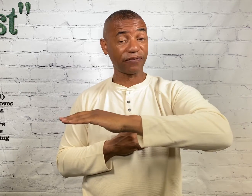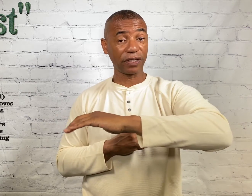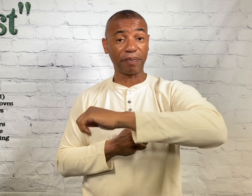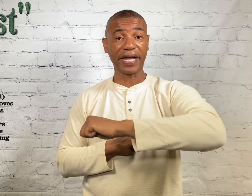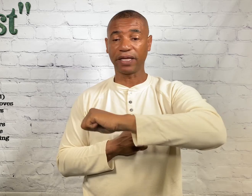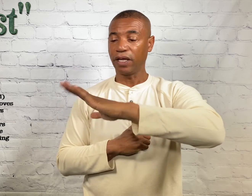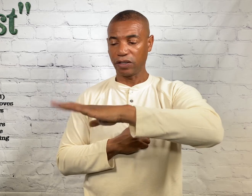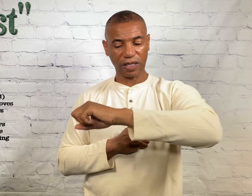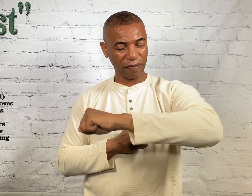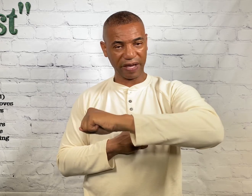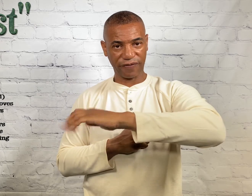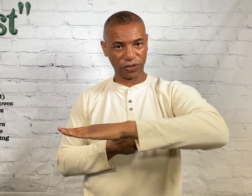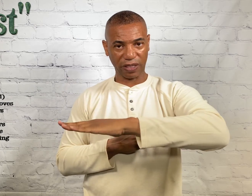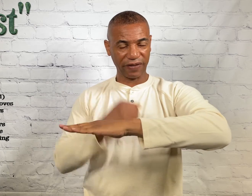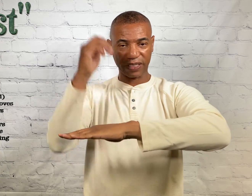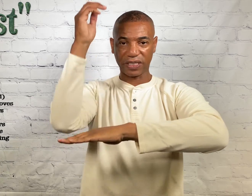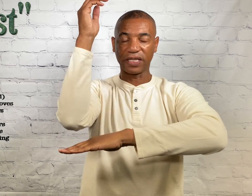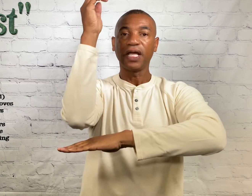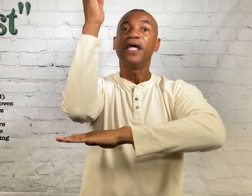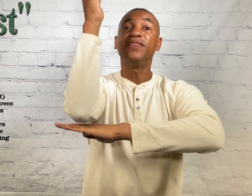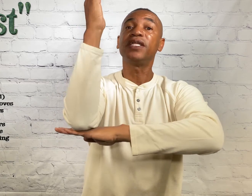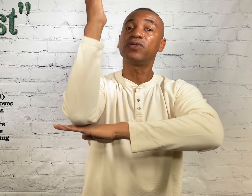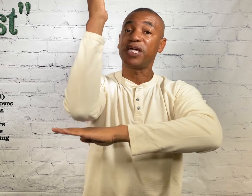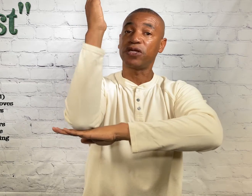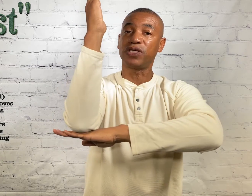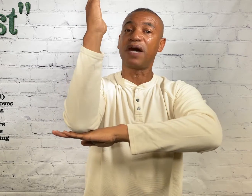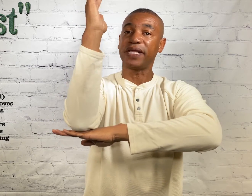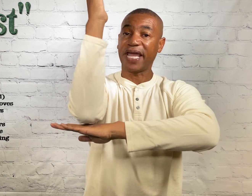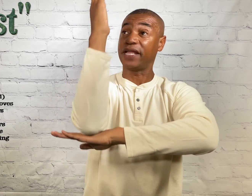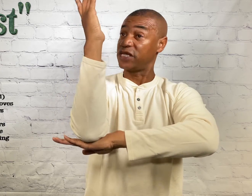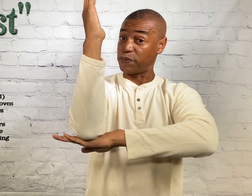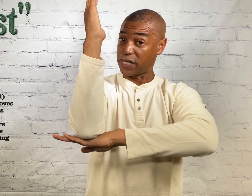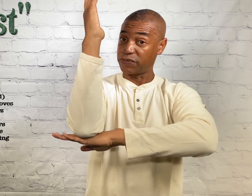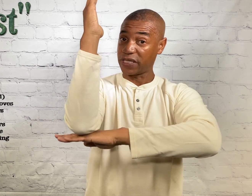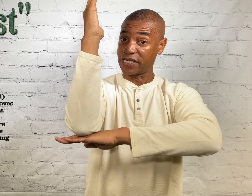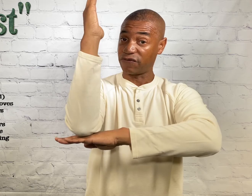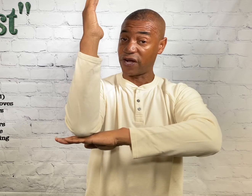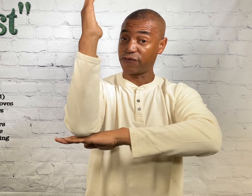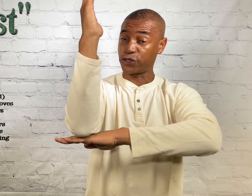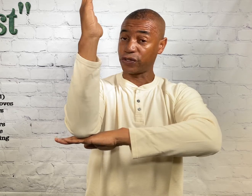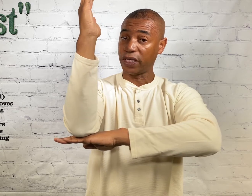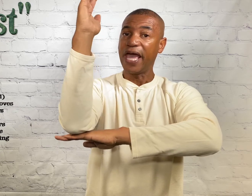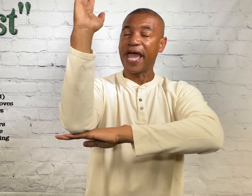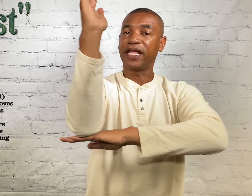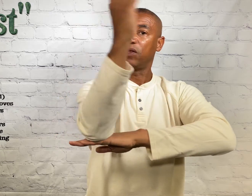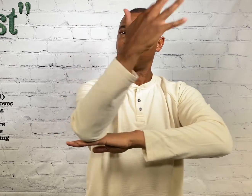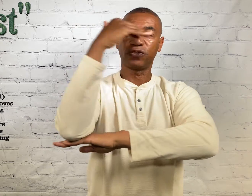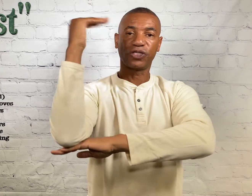of the body. You can either make a fist or leave it extended. Then they'll take their dominant hand, and this becomes the classifier for tree. And then they'll just bring